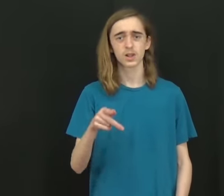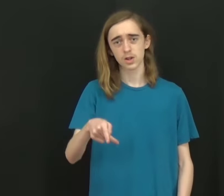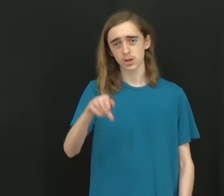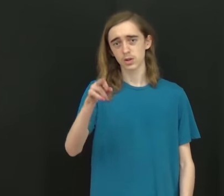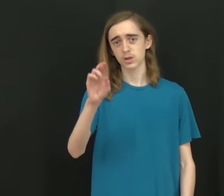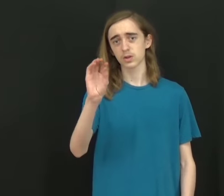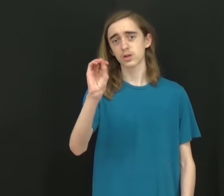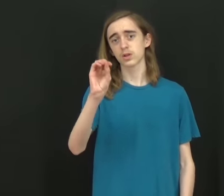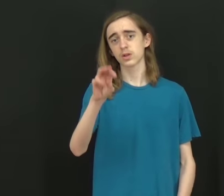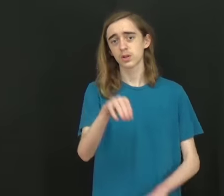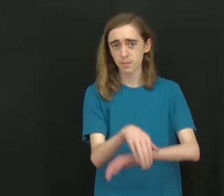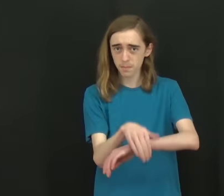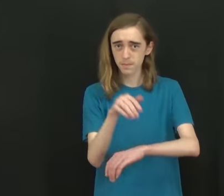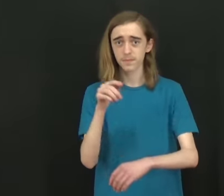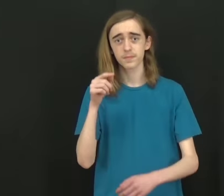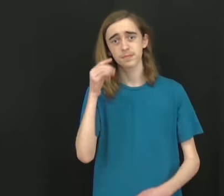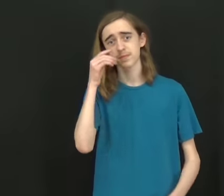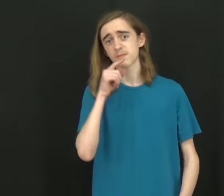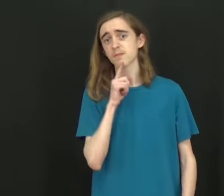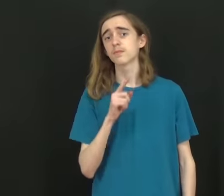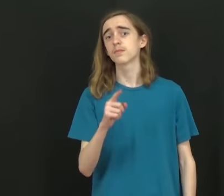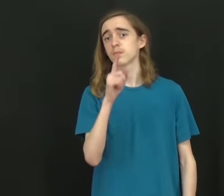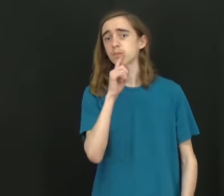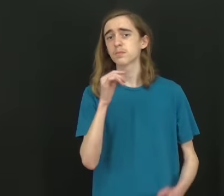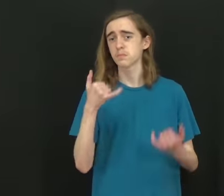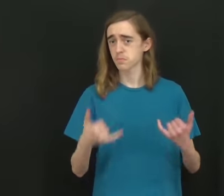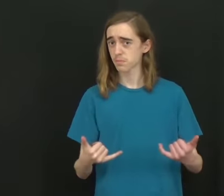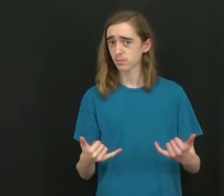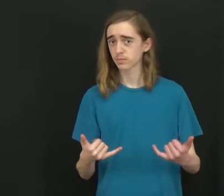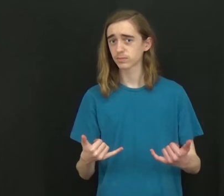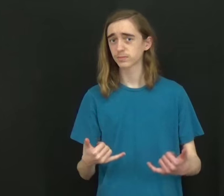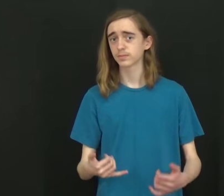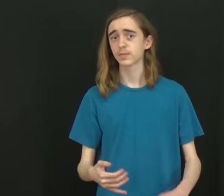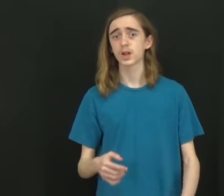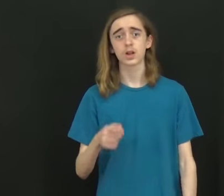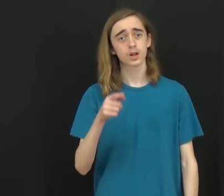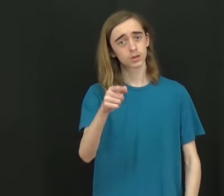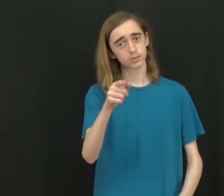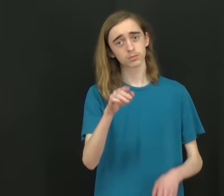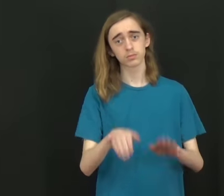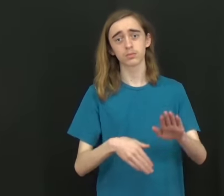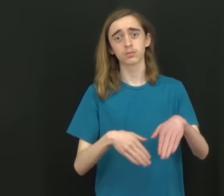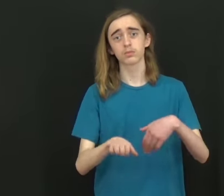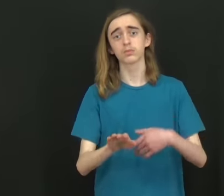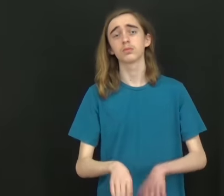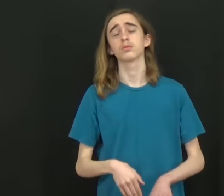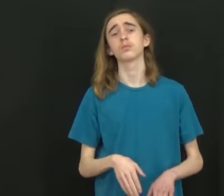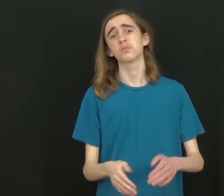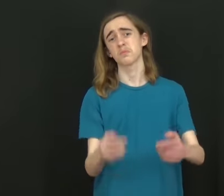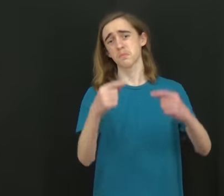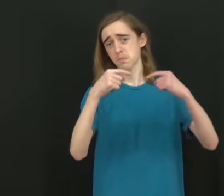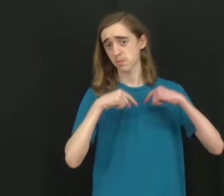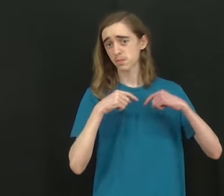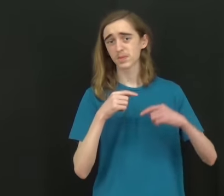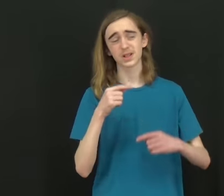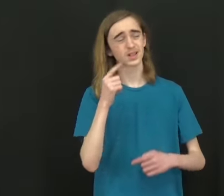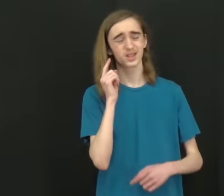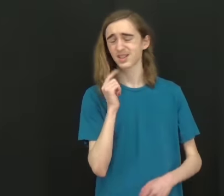strong night and I am lonely. Lo and behold, she's walking over to me. This must